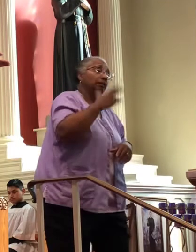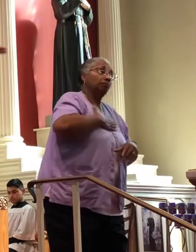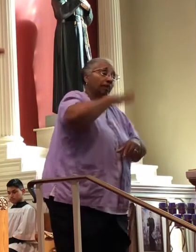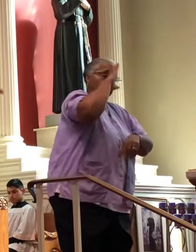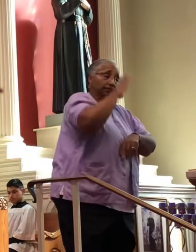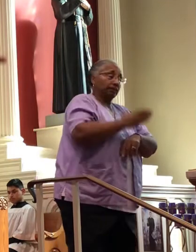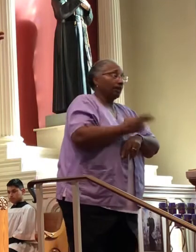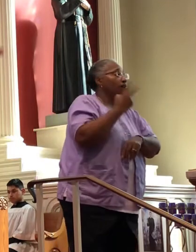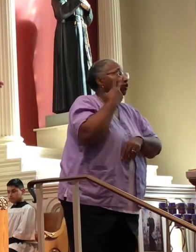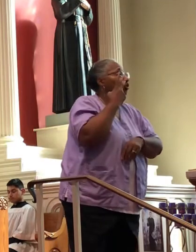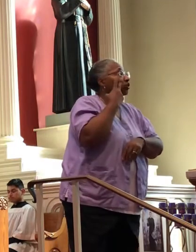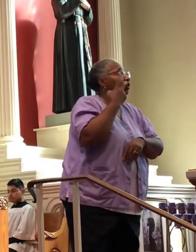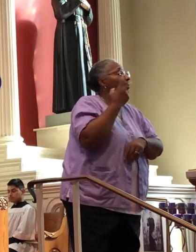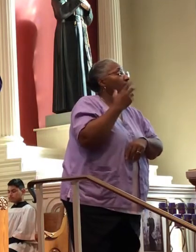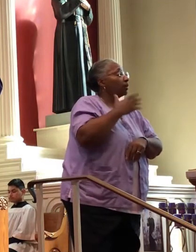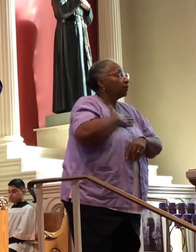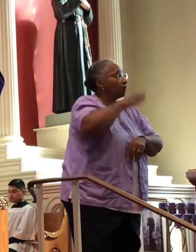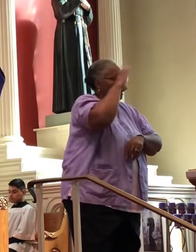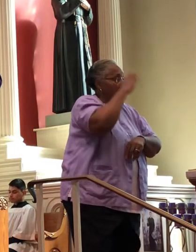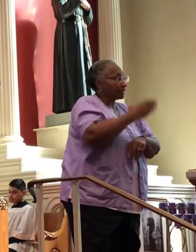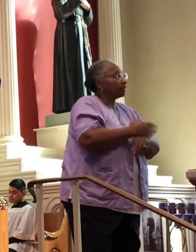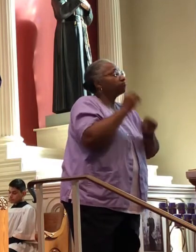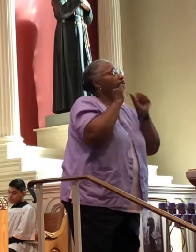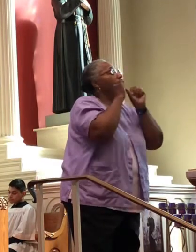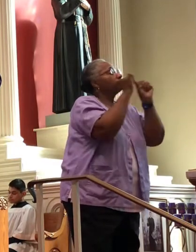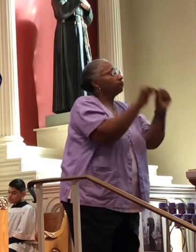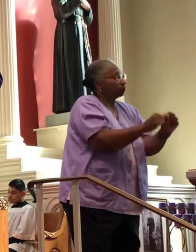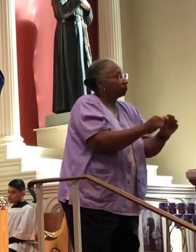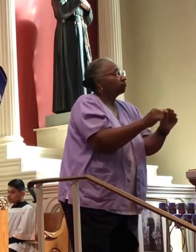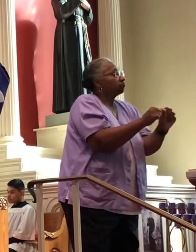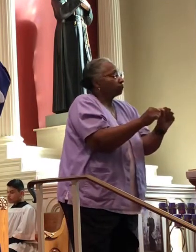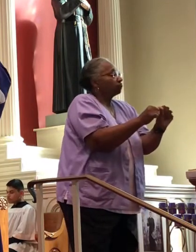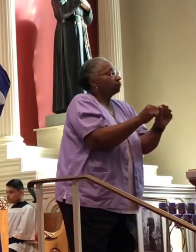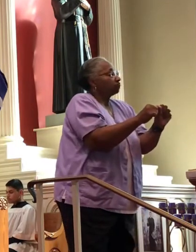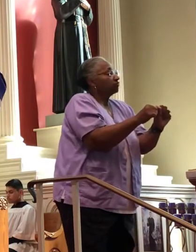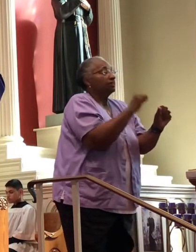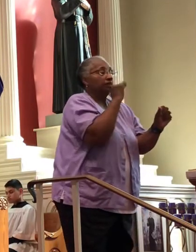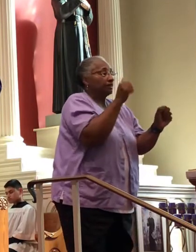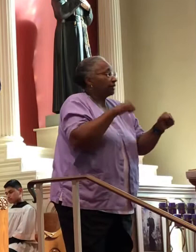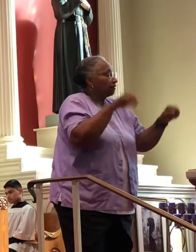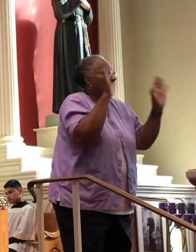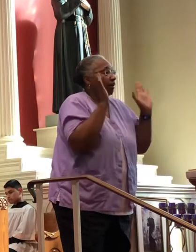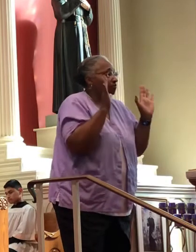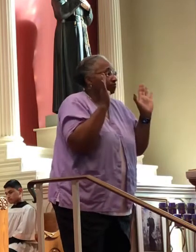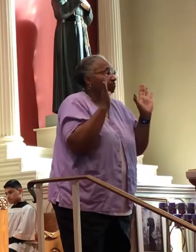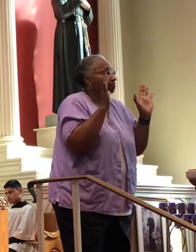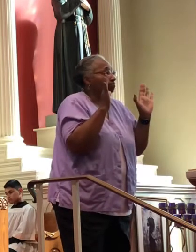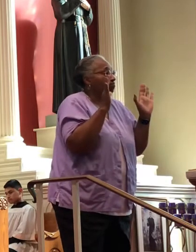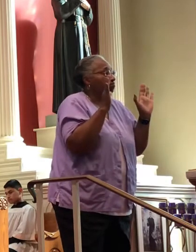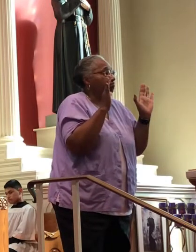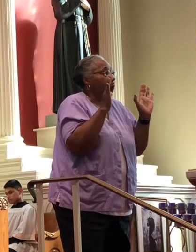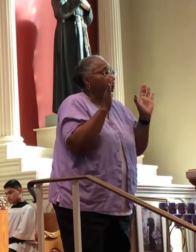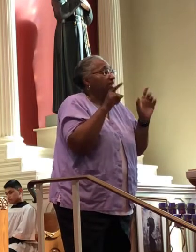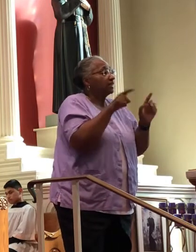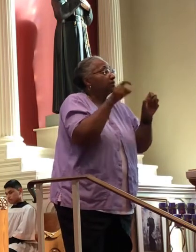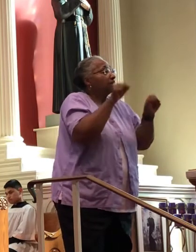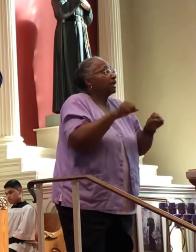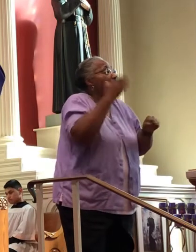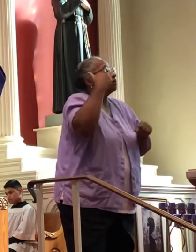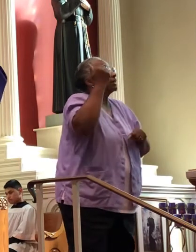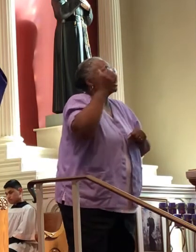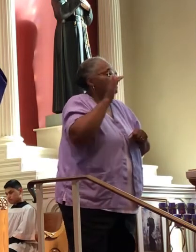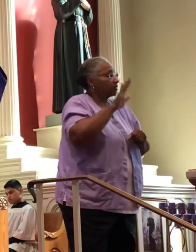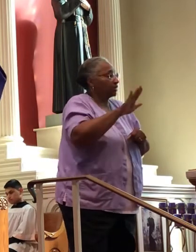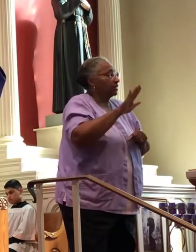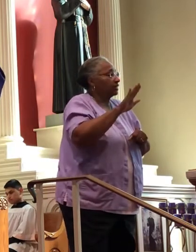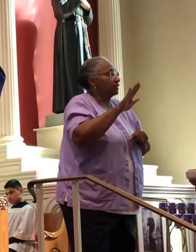persevered. Look like he took it to the limit. He went the distance. He didn't give up. He was able, because of his perseverance,